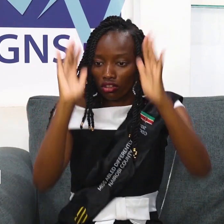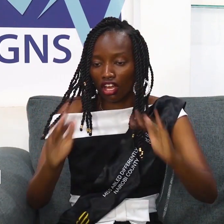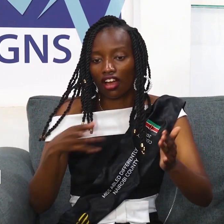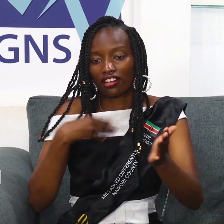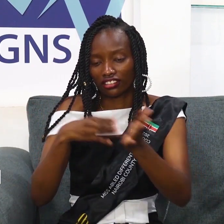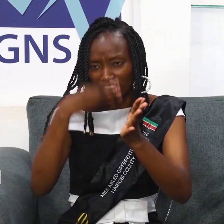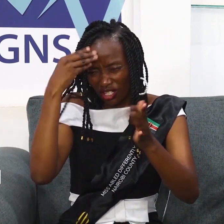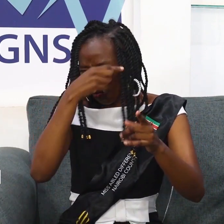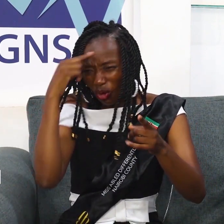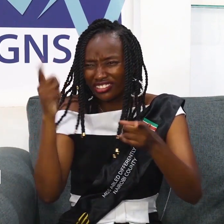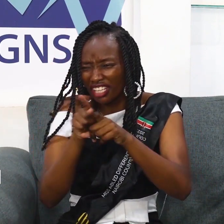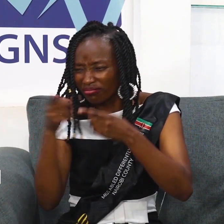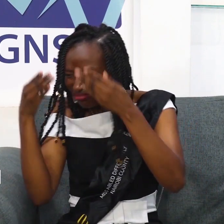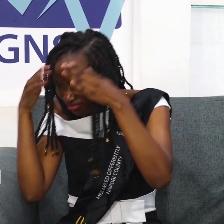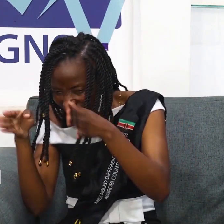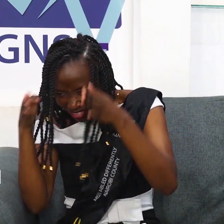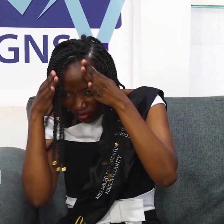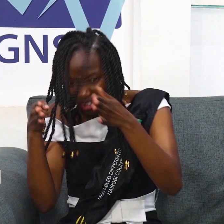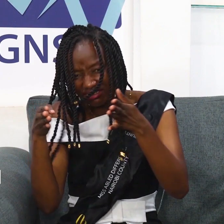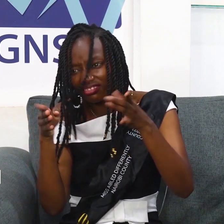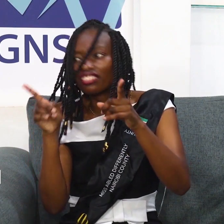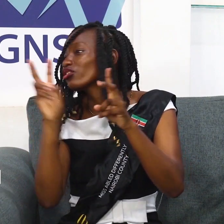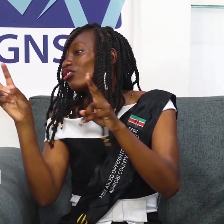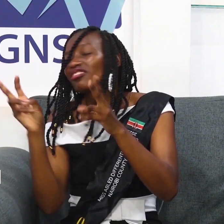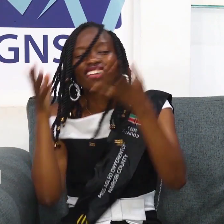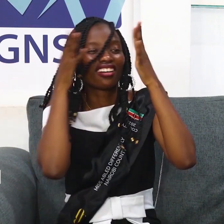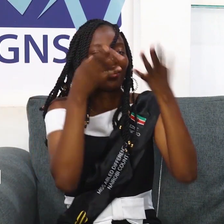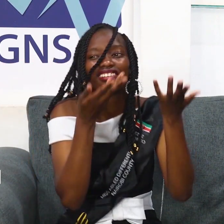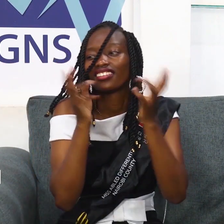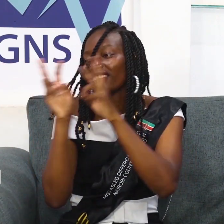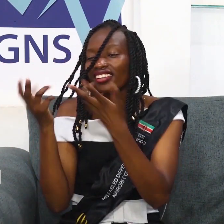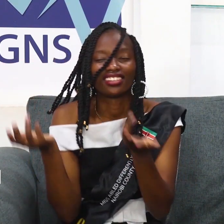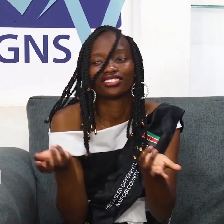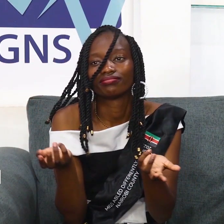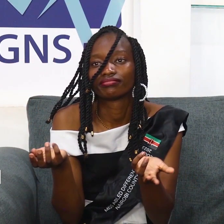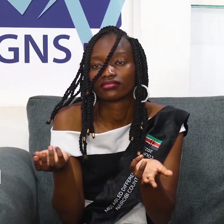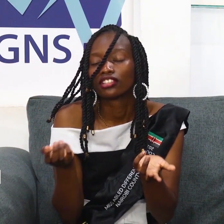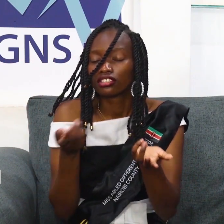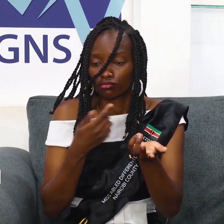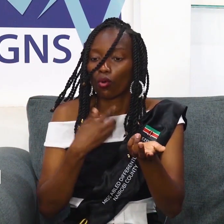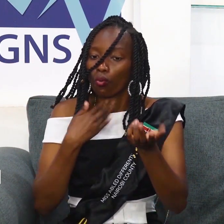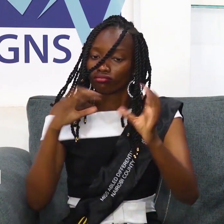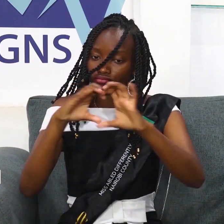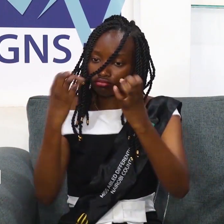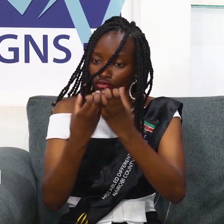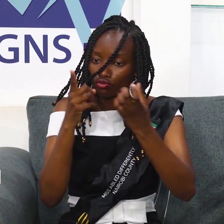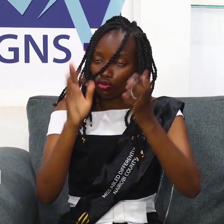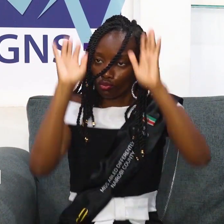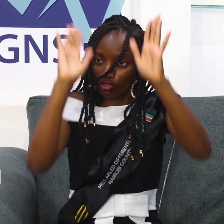for now, I think it's really important they get to learn to do it in the deaf way, rather than separating people and not